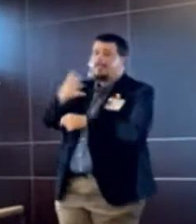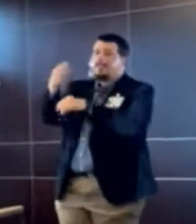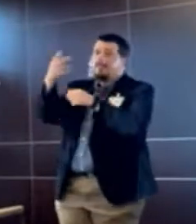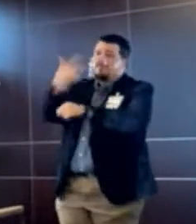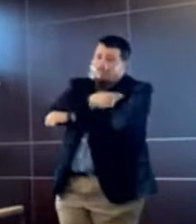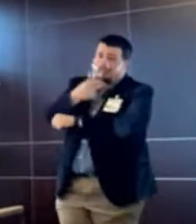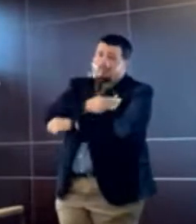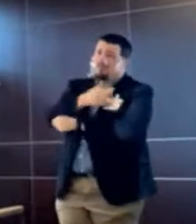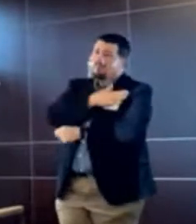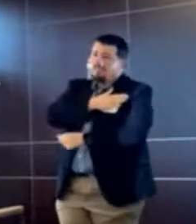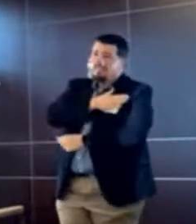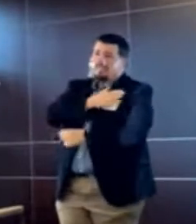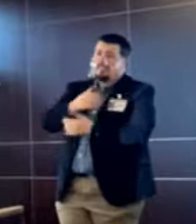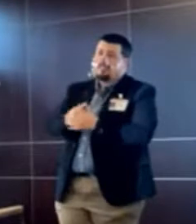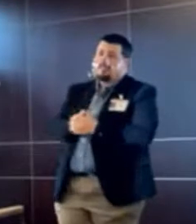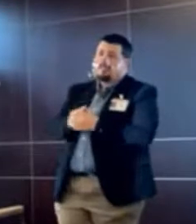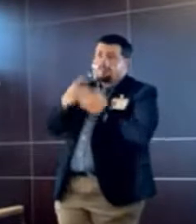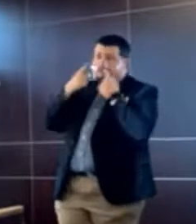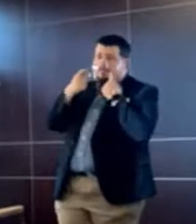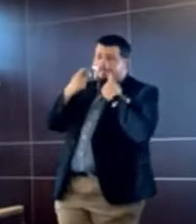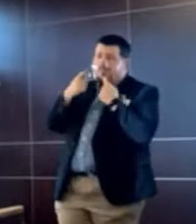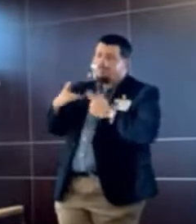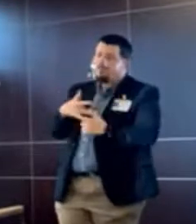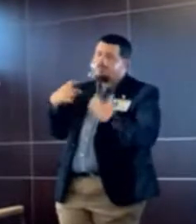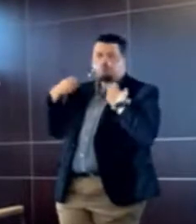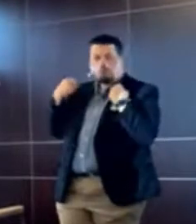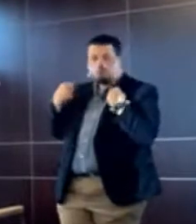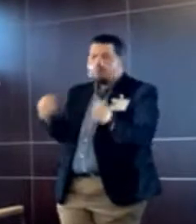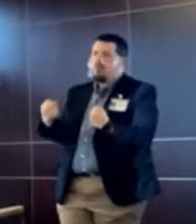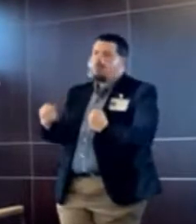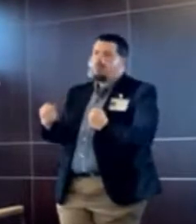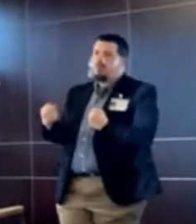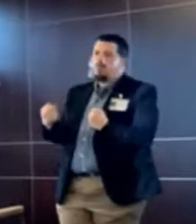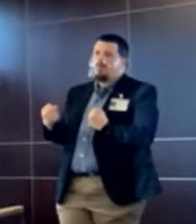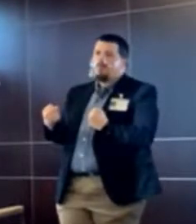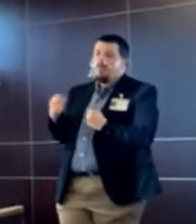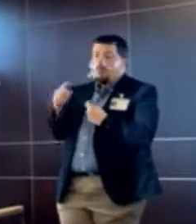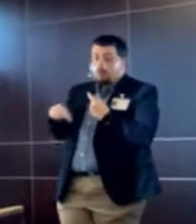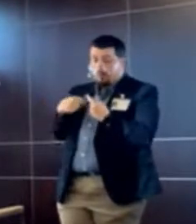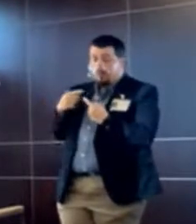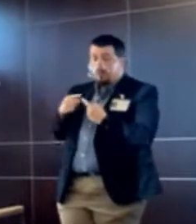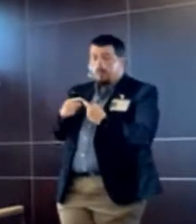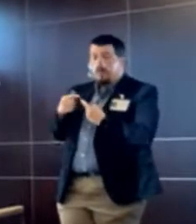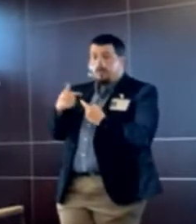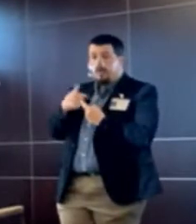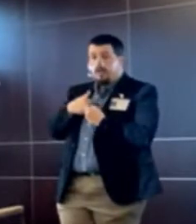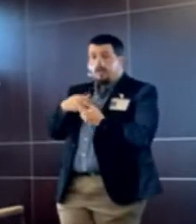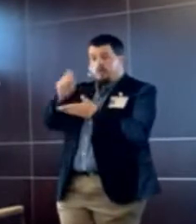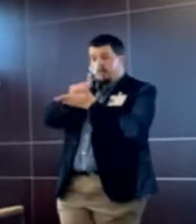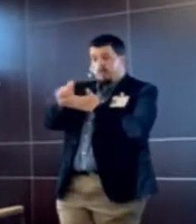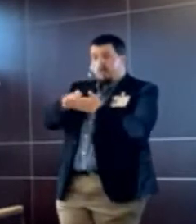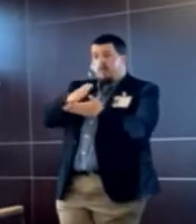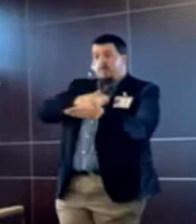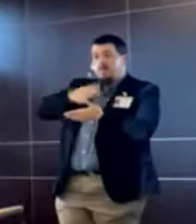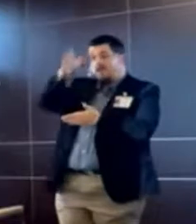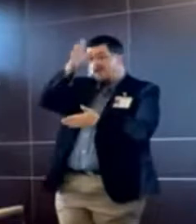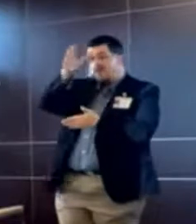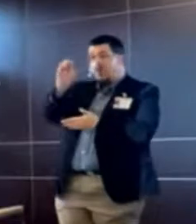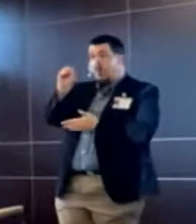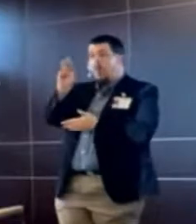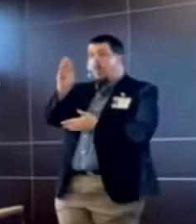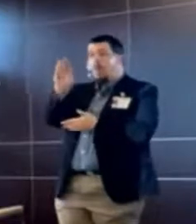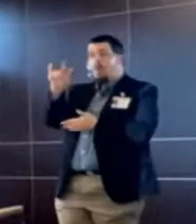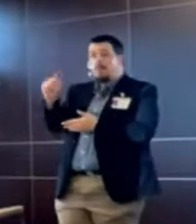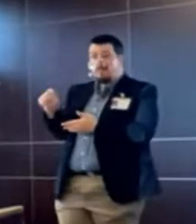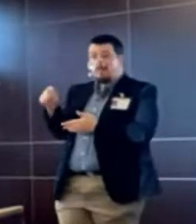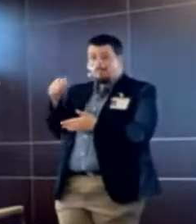vaccinated. We feel so strongly about this that when I wrote my father's obituary, which I pray none of you all have to